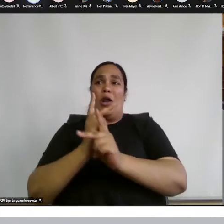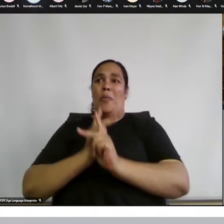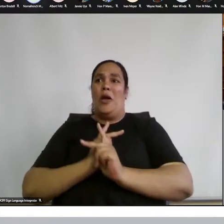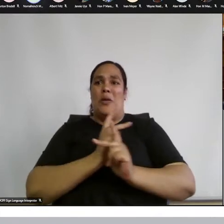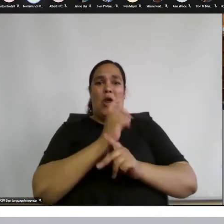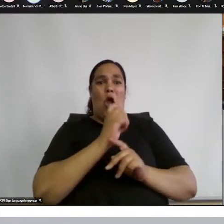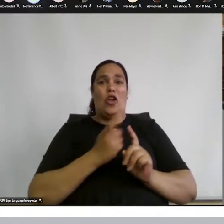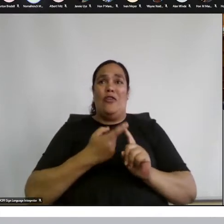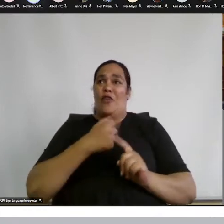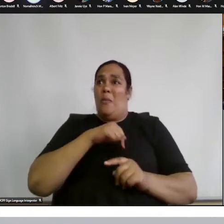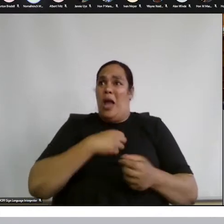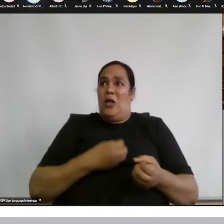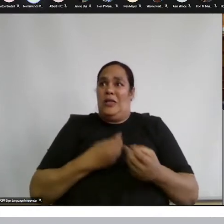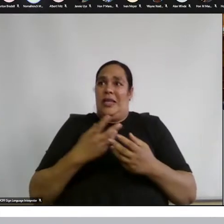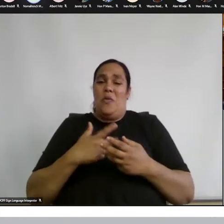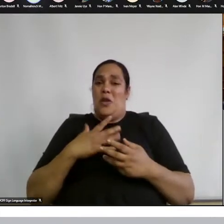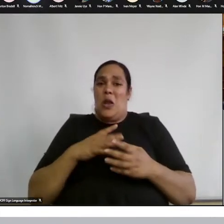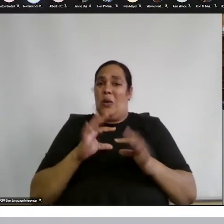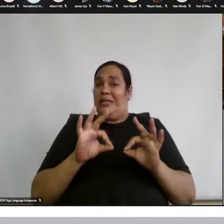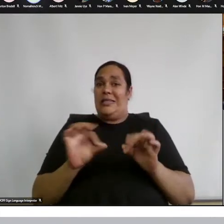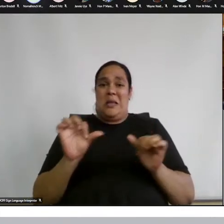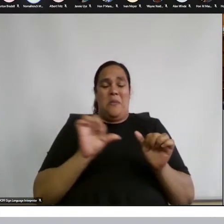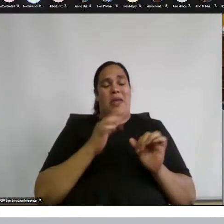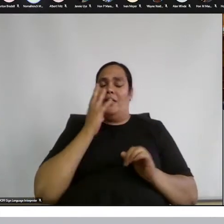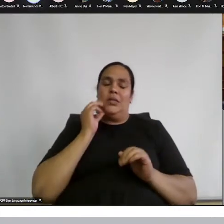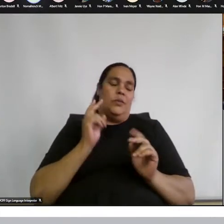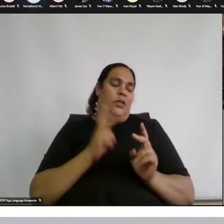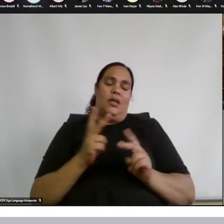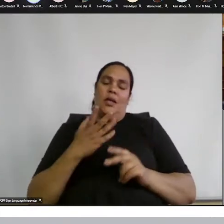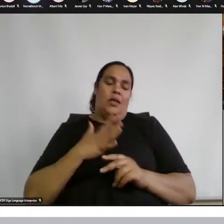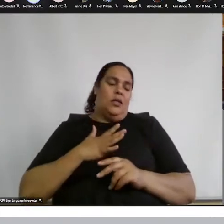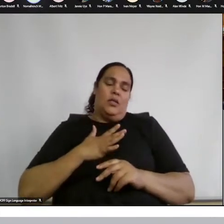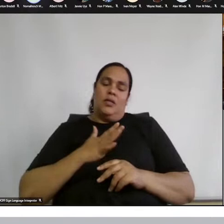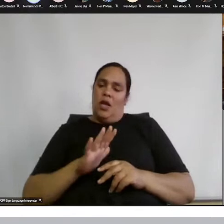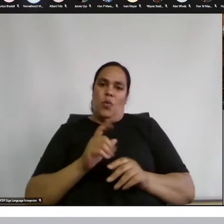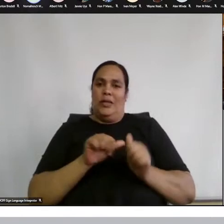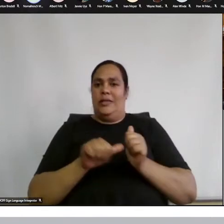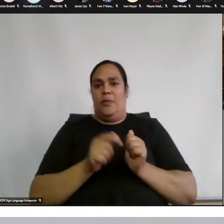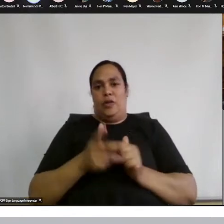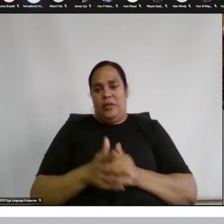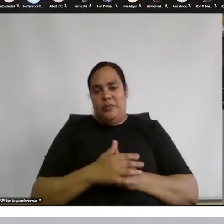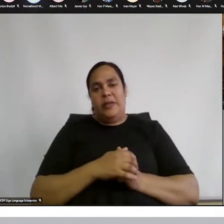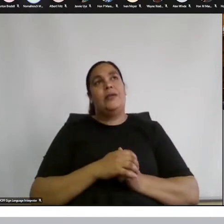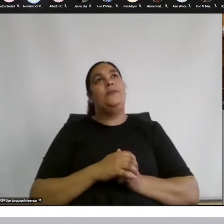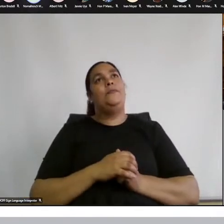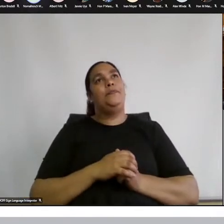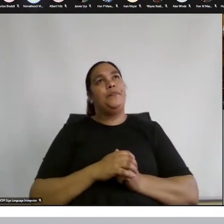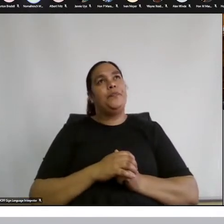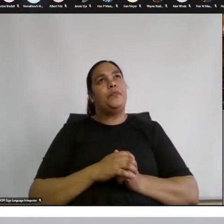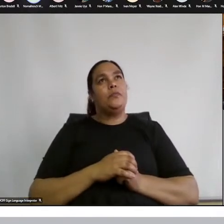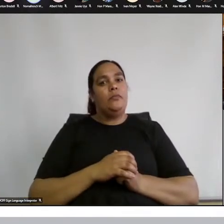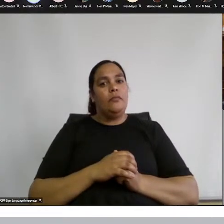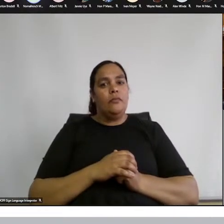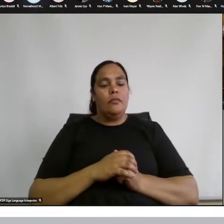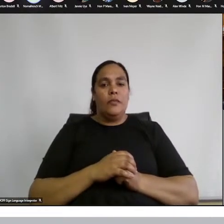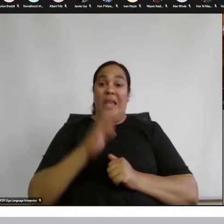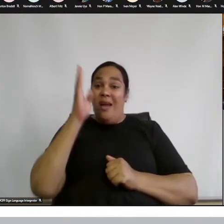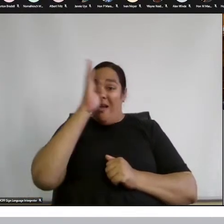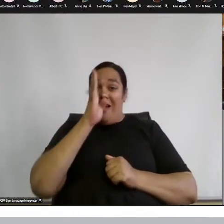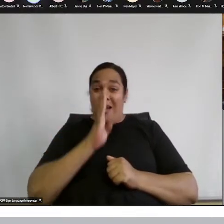from ours. We don't want to go back there, Deputy Speaker. The ugly